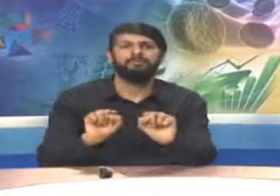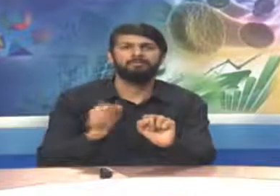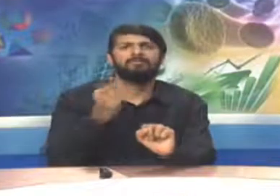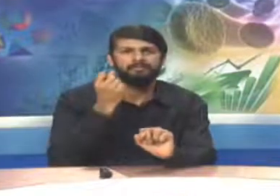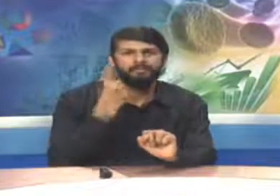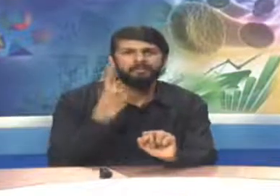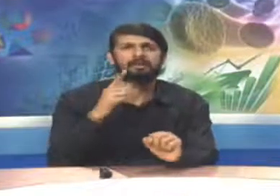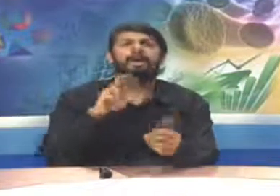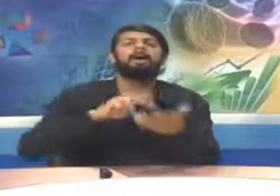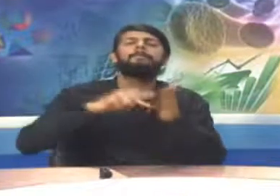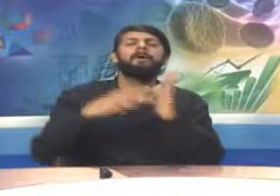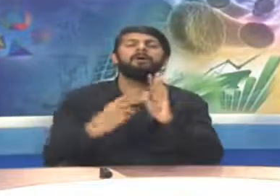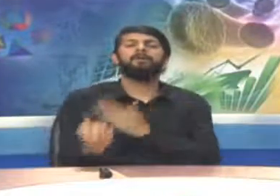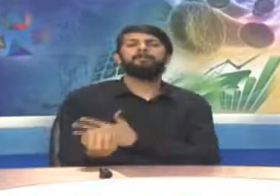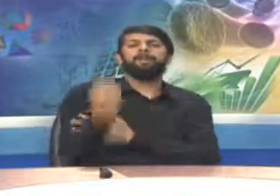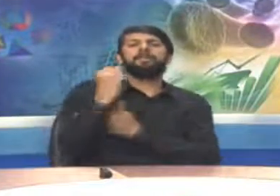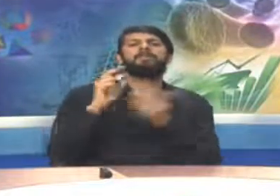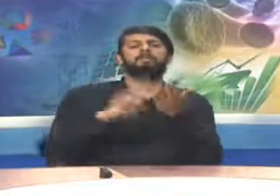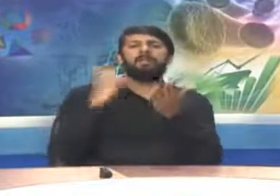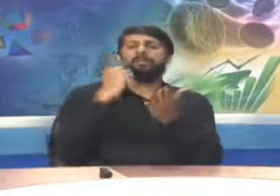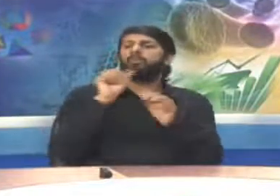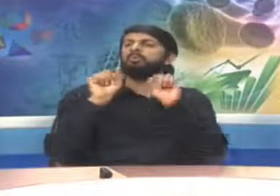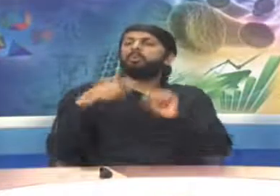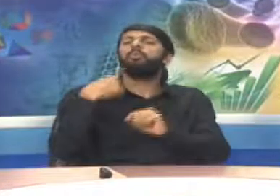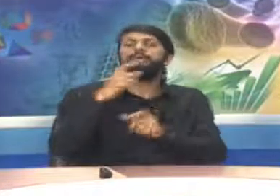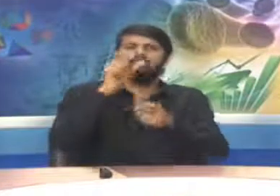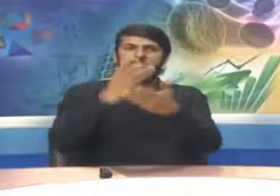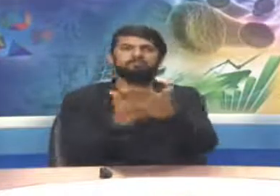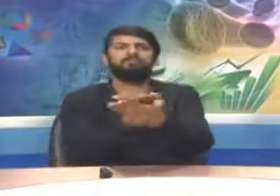it is make them parentless.